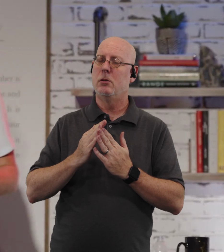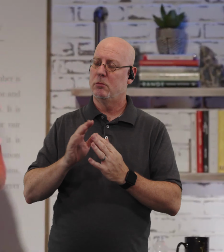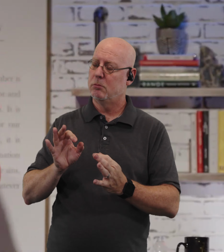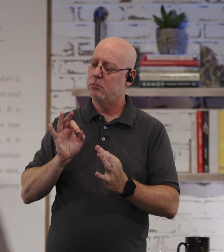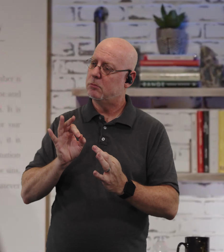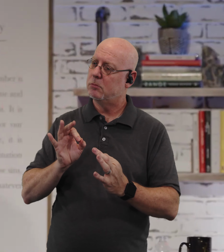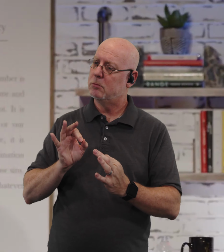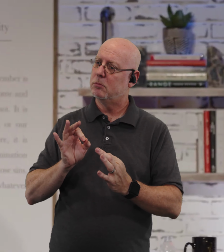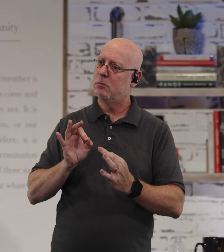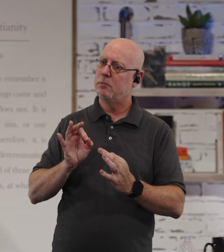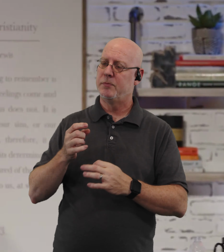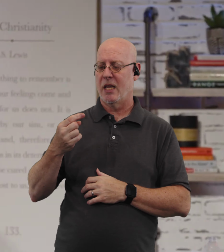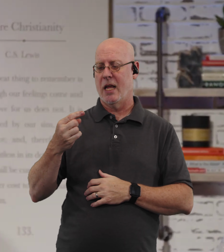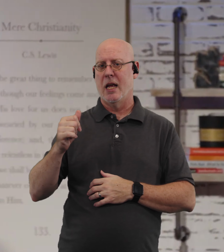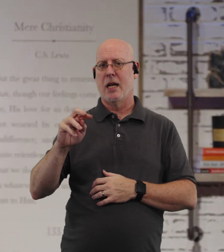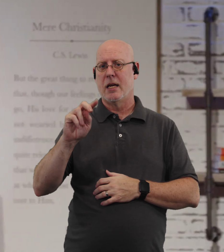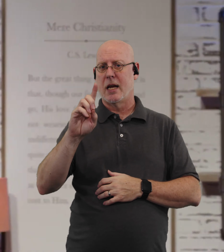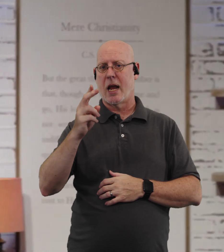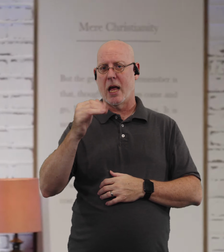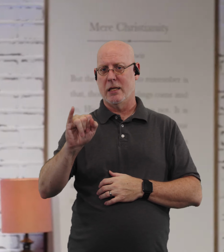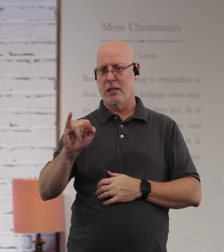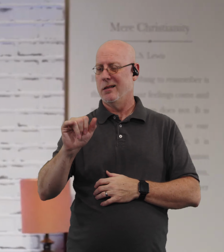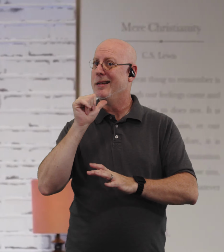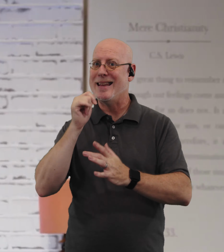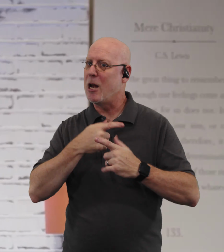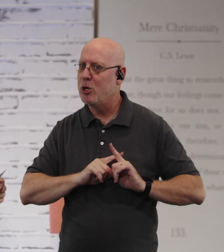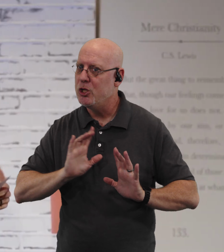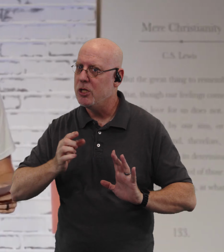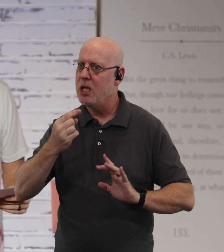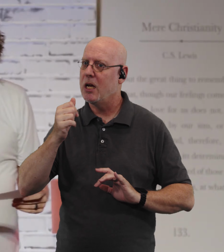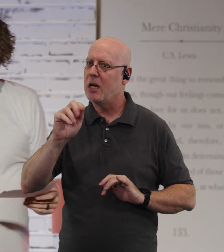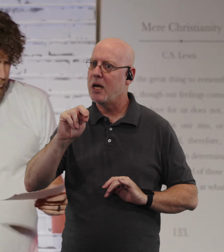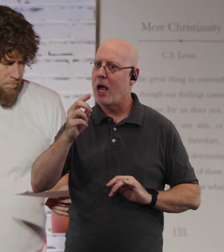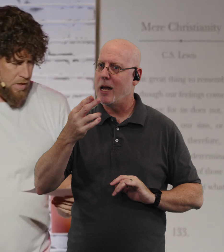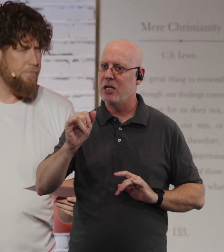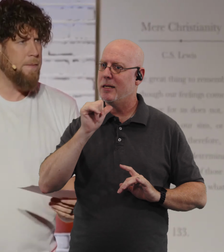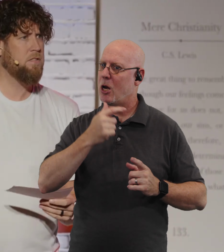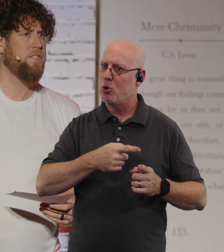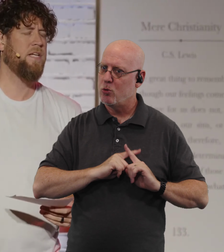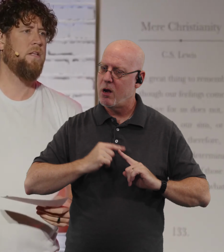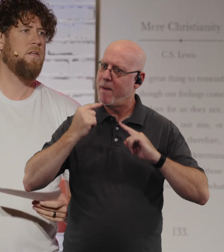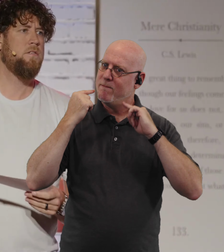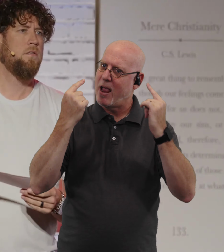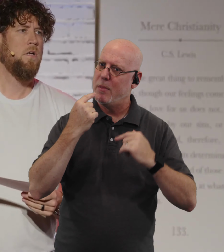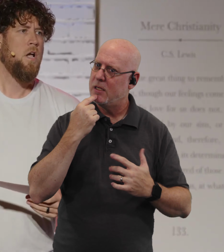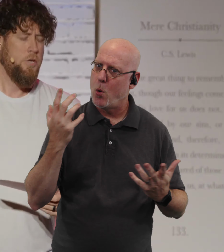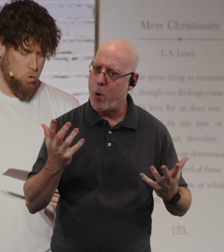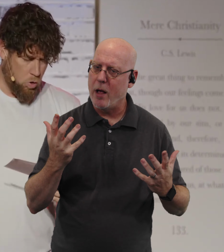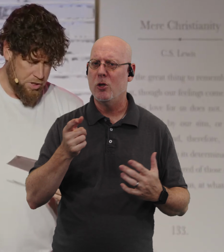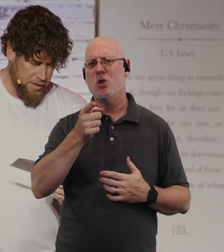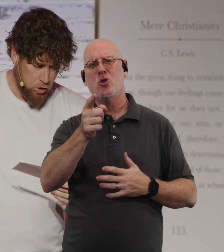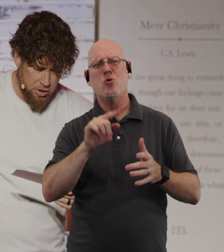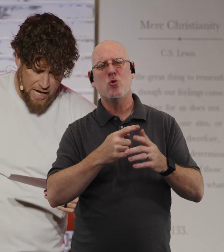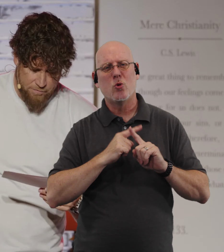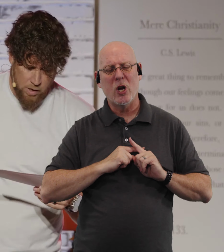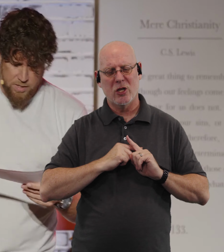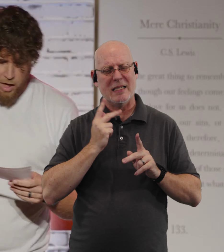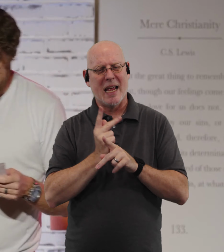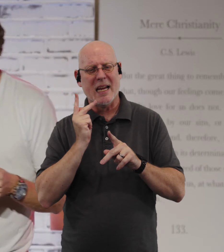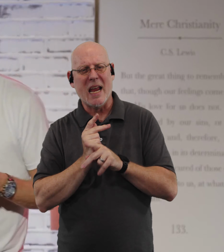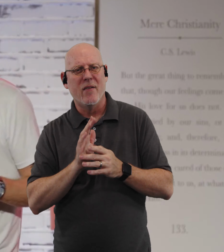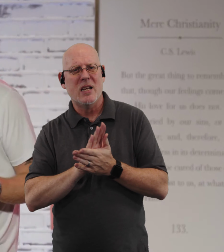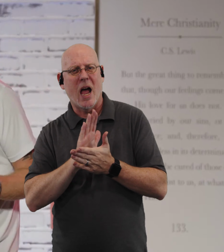infallible. Gandhi, not a believer, in case you're wondering. Gandhi famously said this: you Christians look after